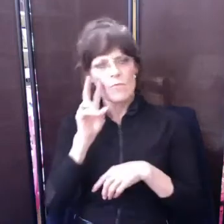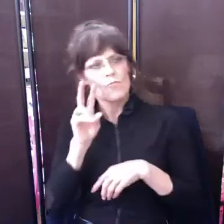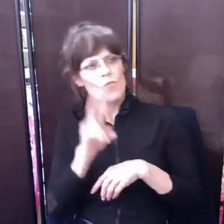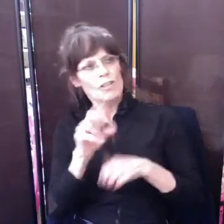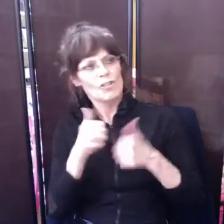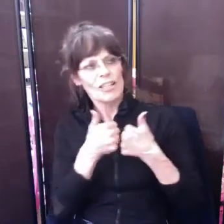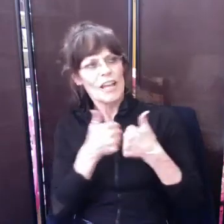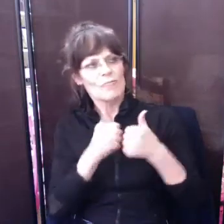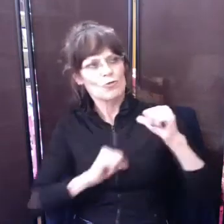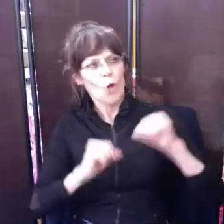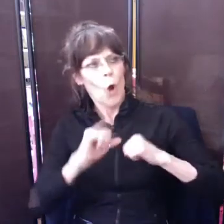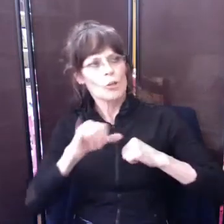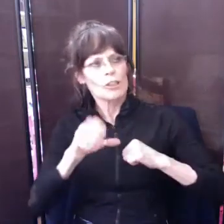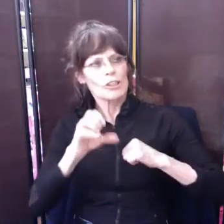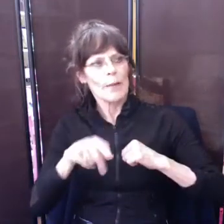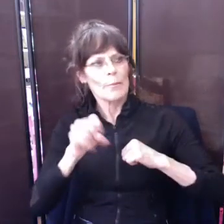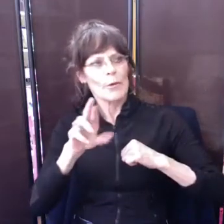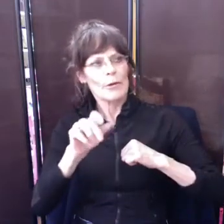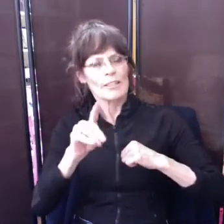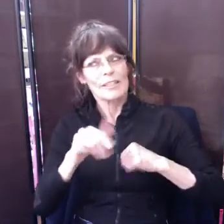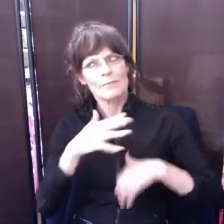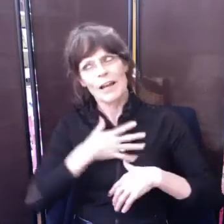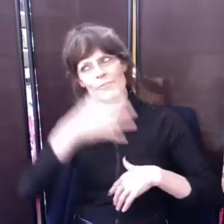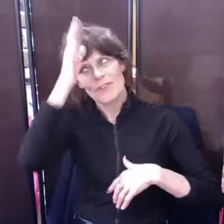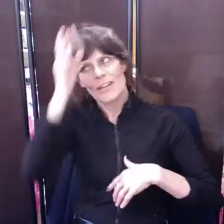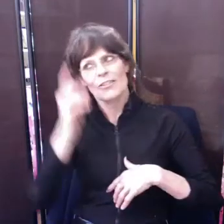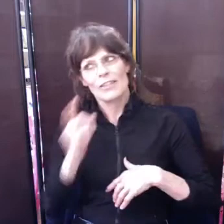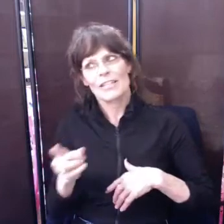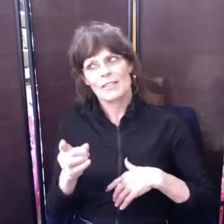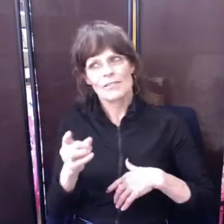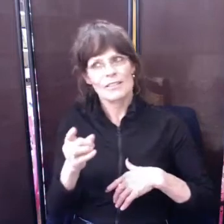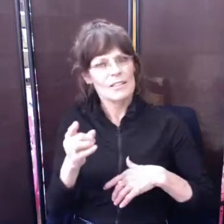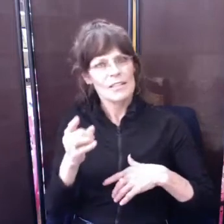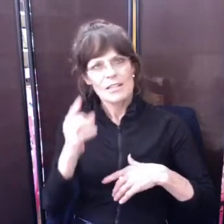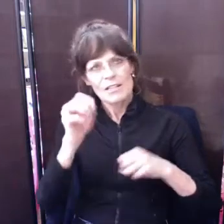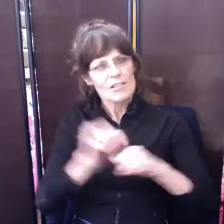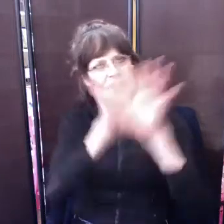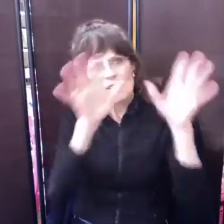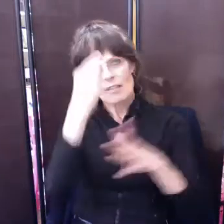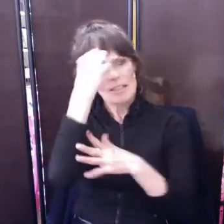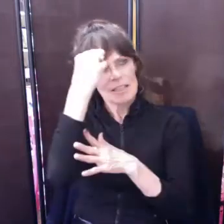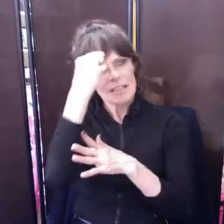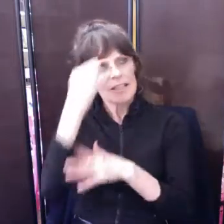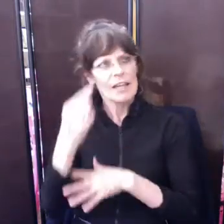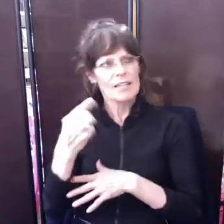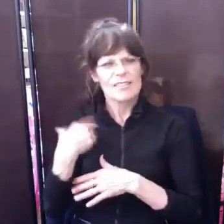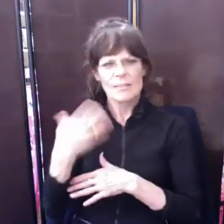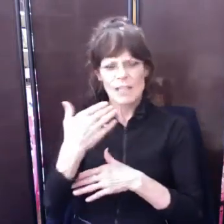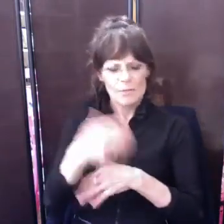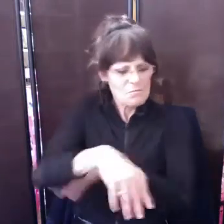answers in the form of a question. My father was completely compos mentis. And sometime in the middle of the night, he got a massive